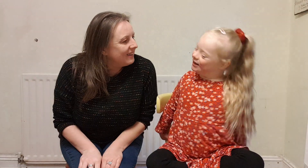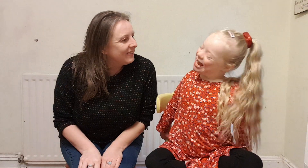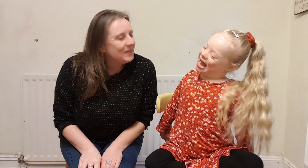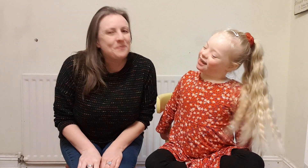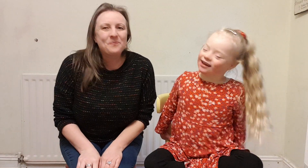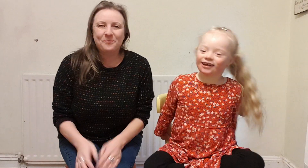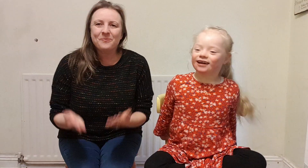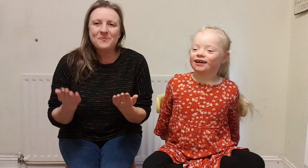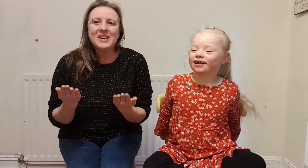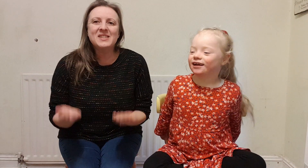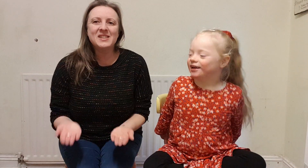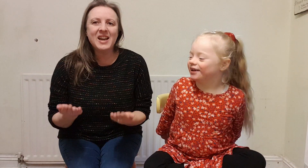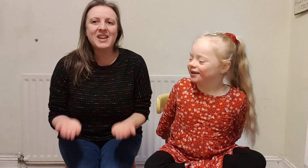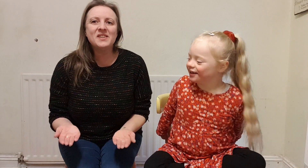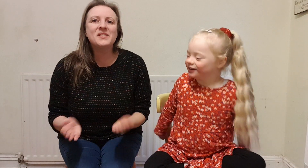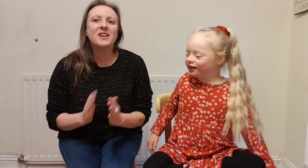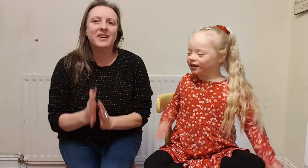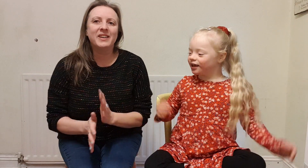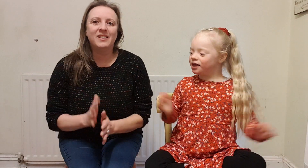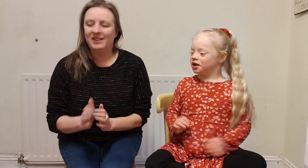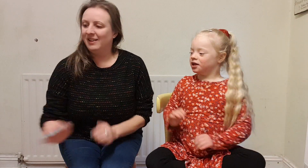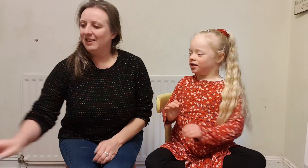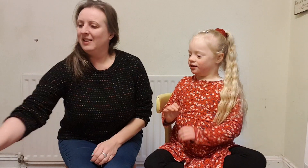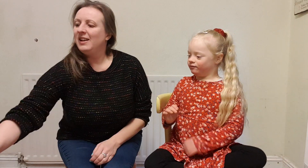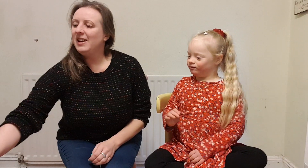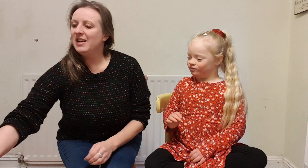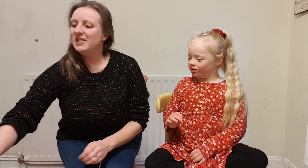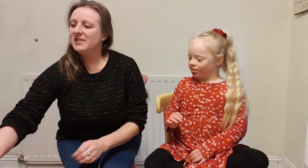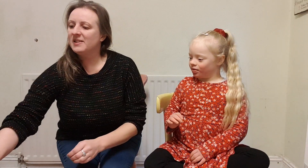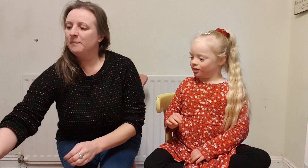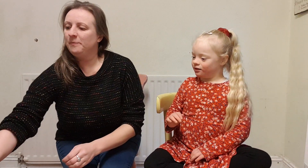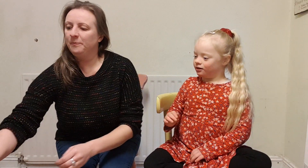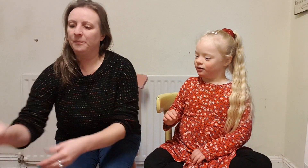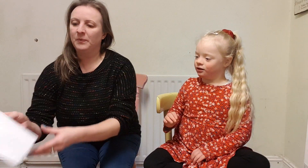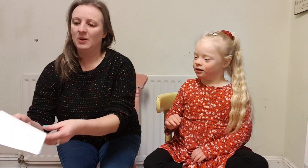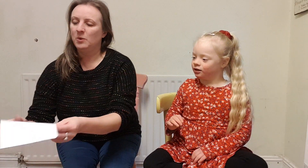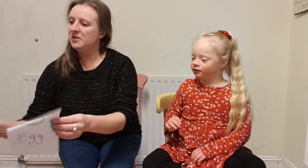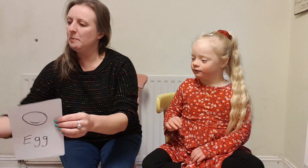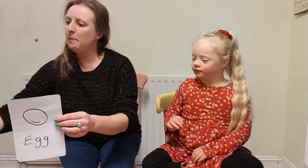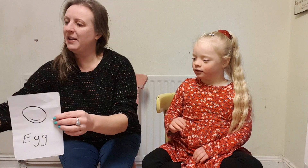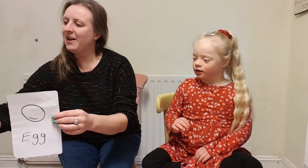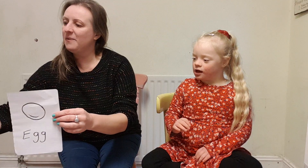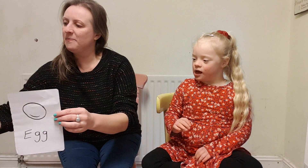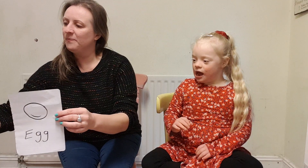Yes. Today's sign is, what is it, baby girl?